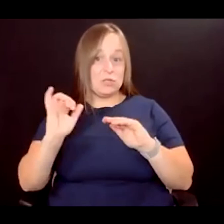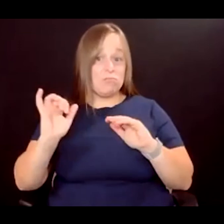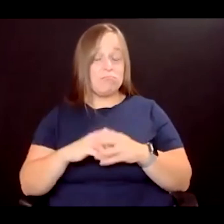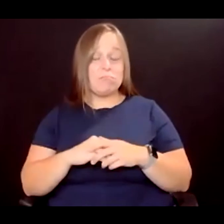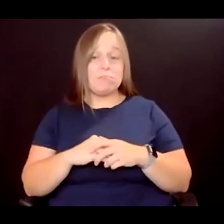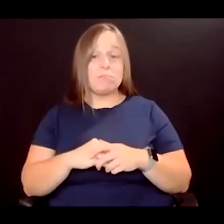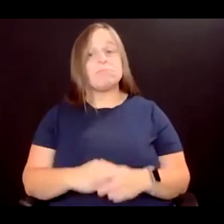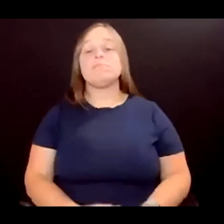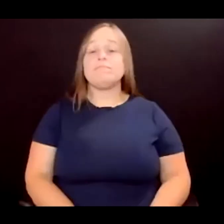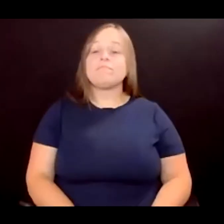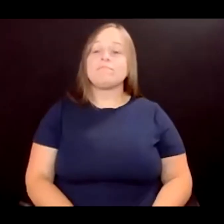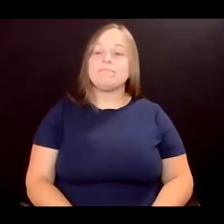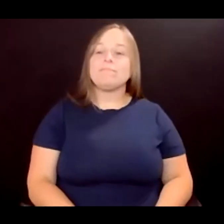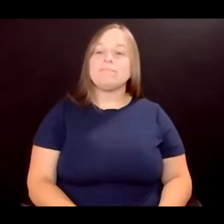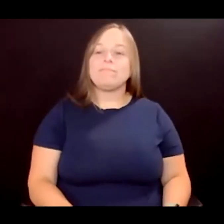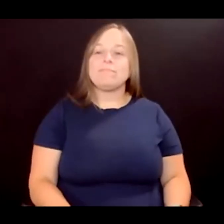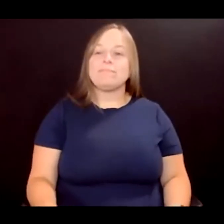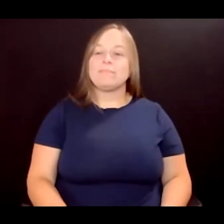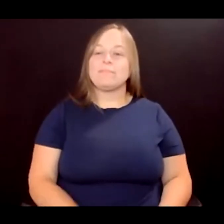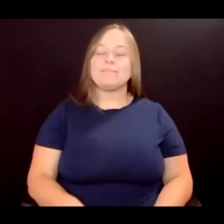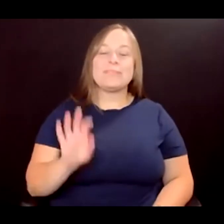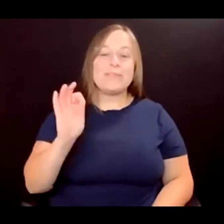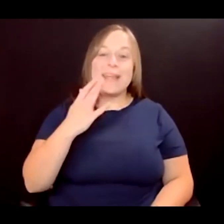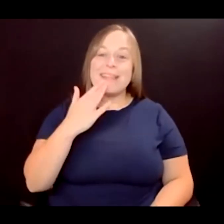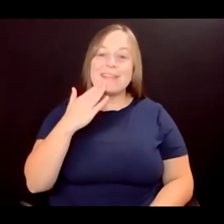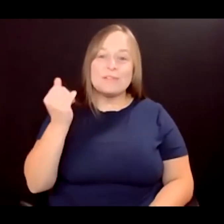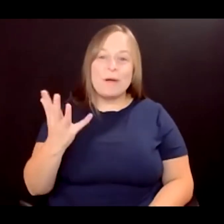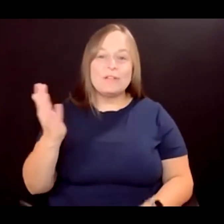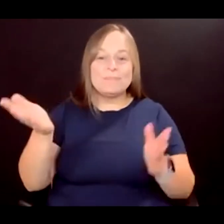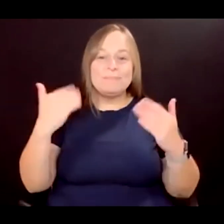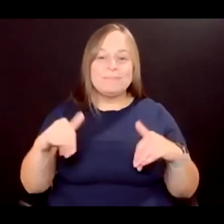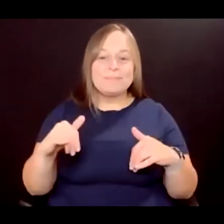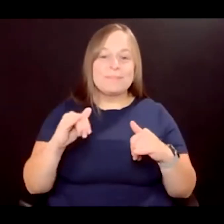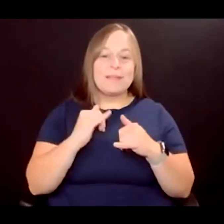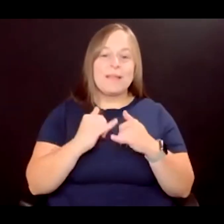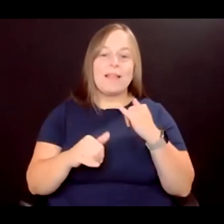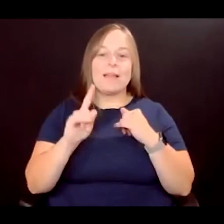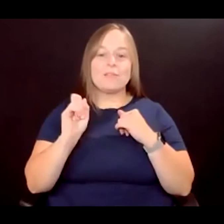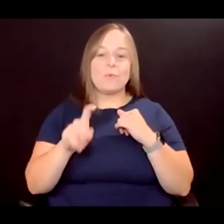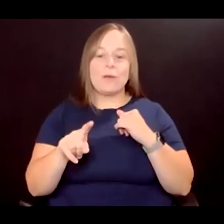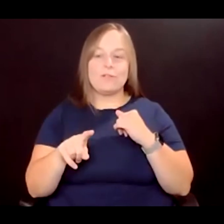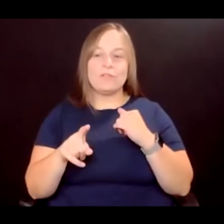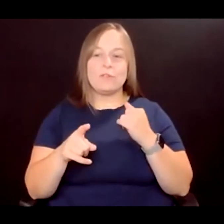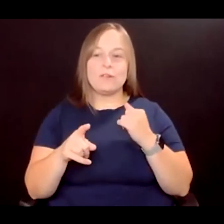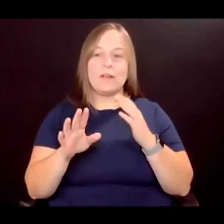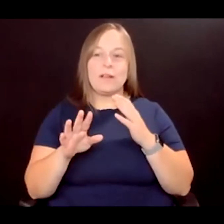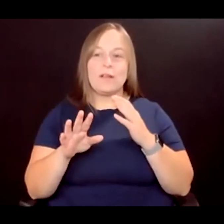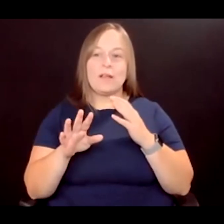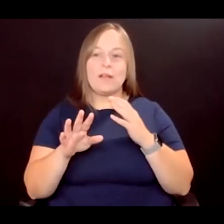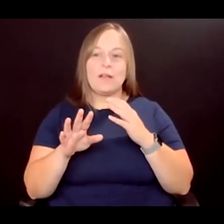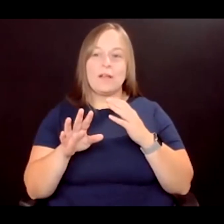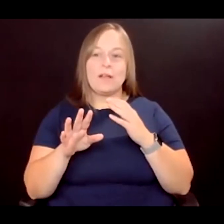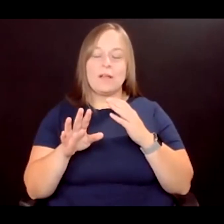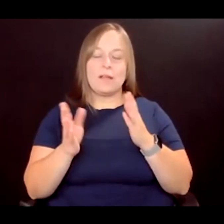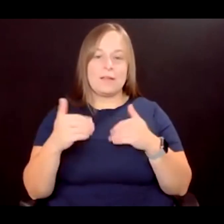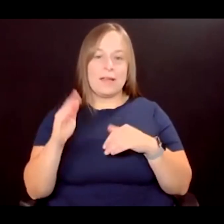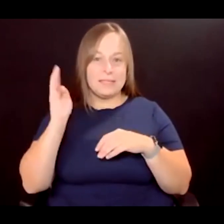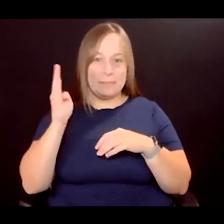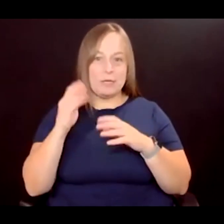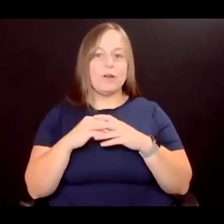So I think we'll end with two more questions and then we'll pass it off to our next speaker. Yes.